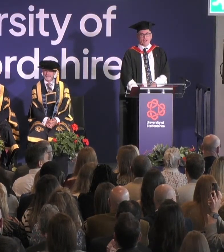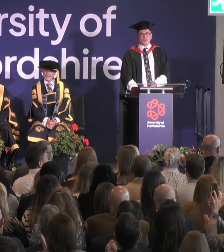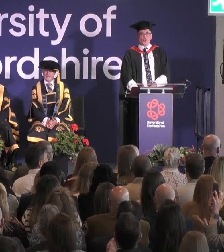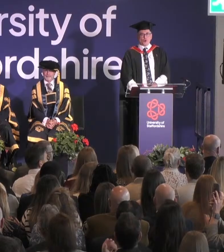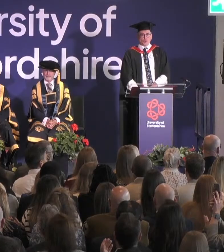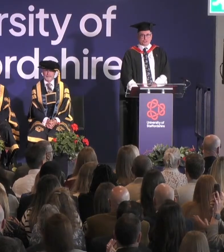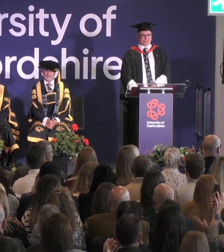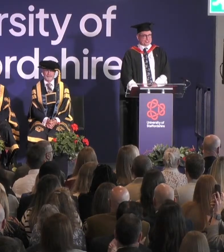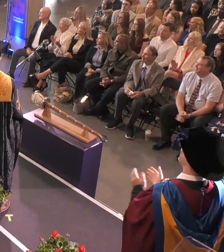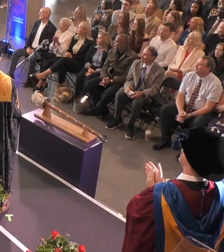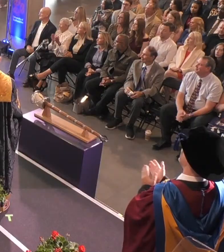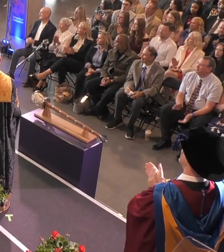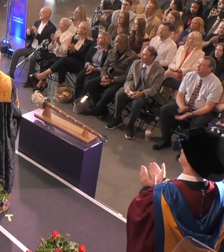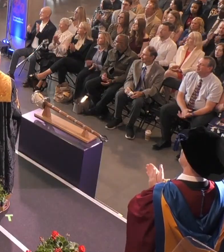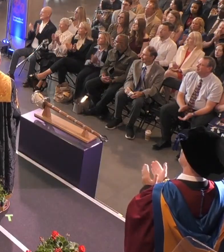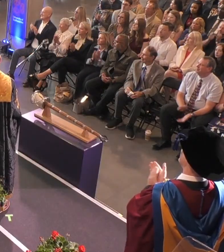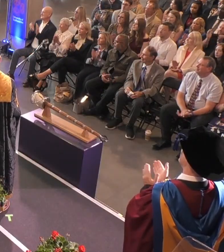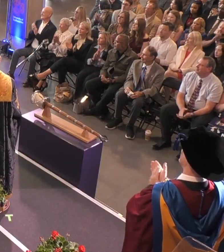Lily George.